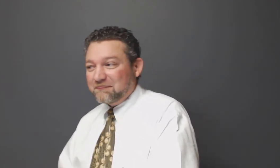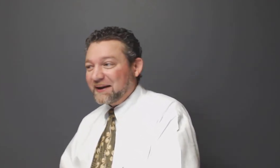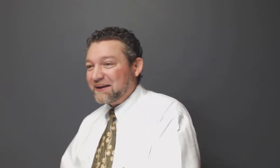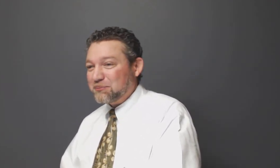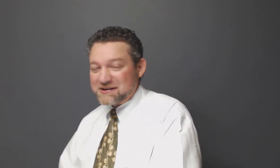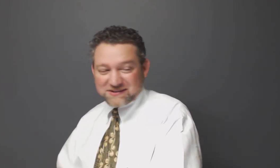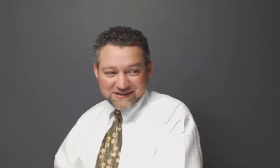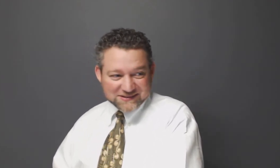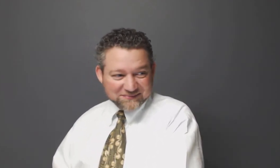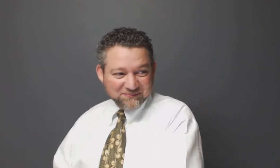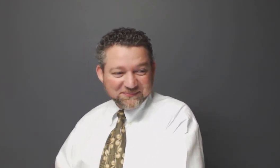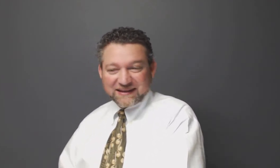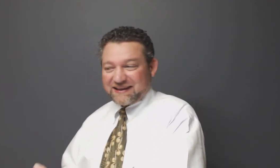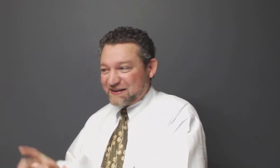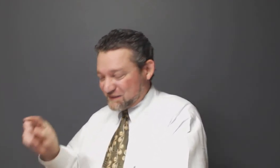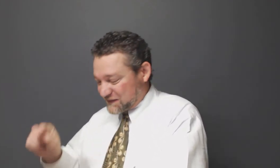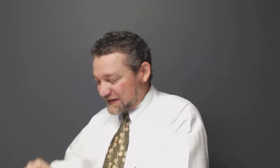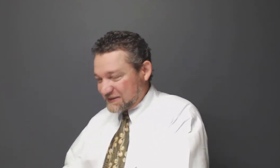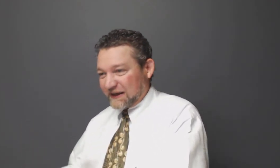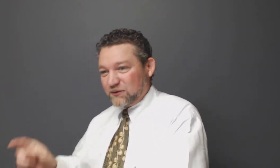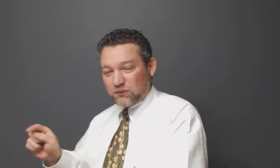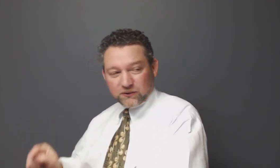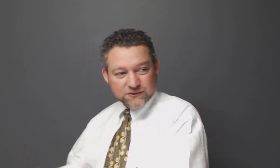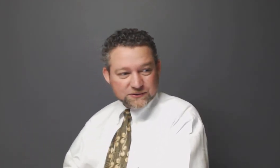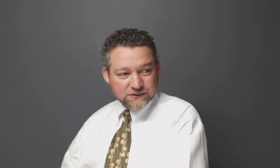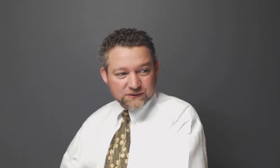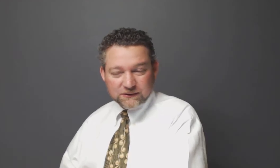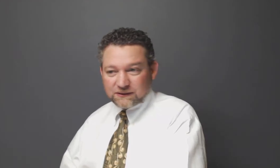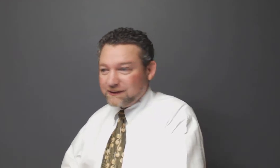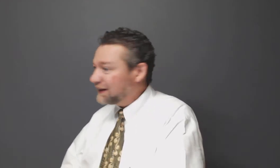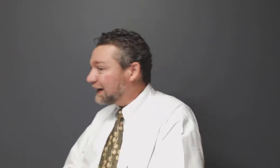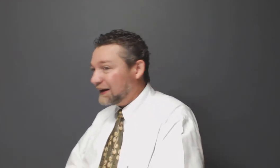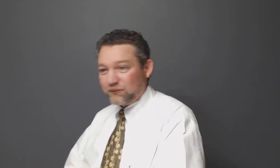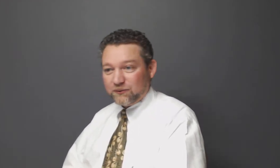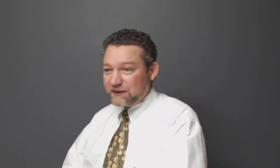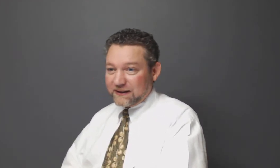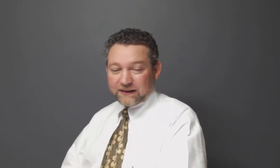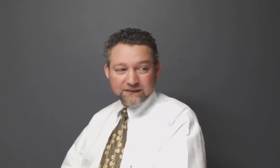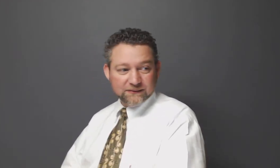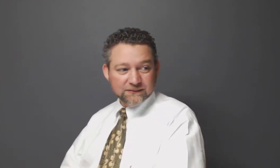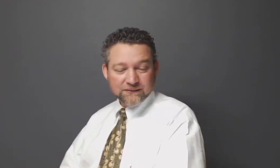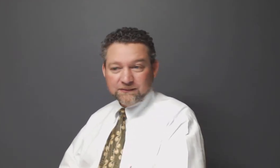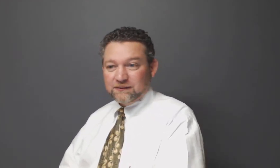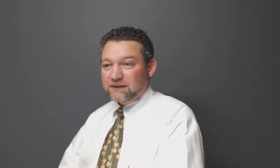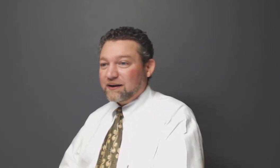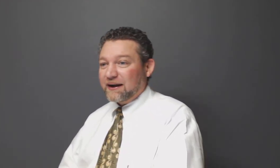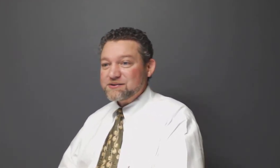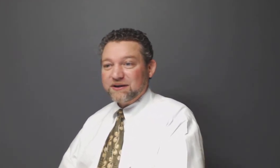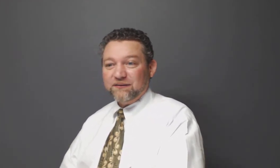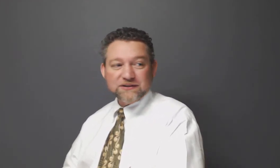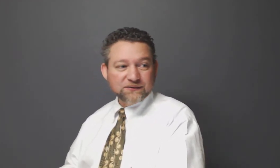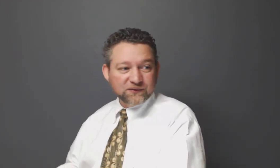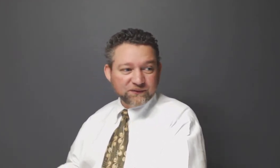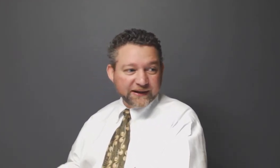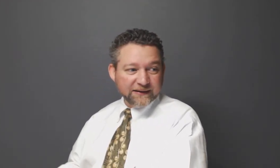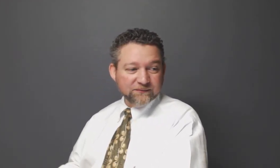by a process. Faith and works, not what we get. Our salvation